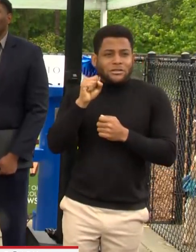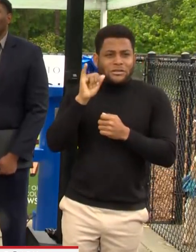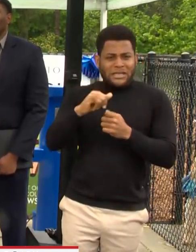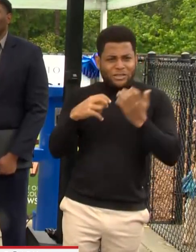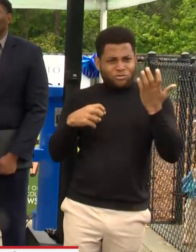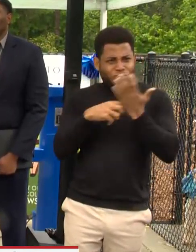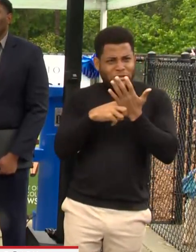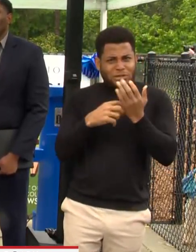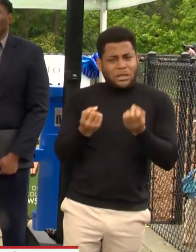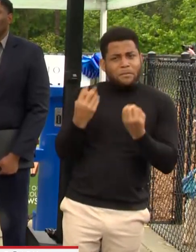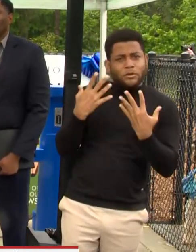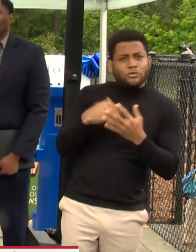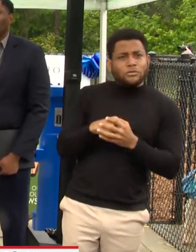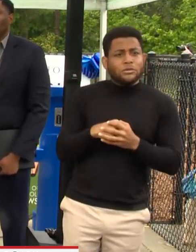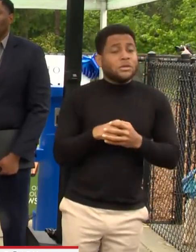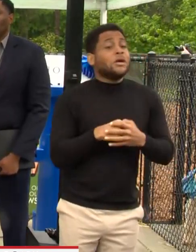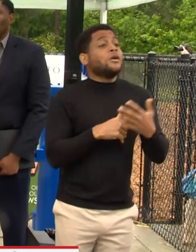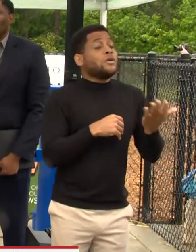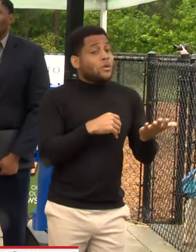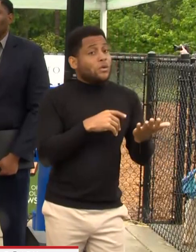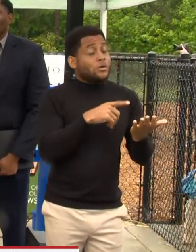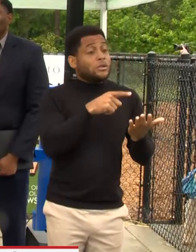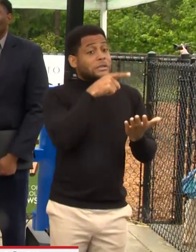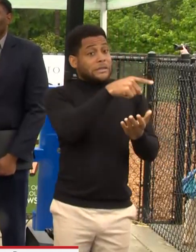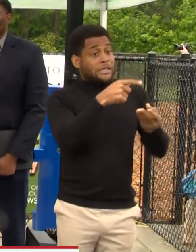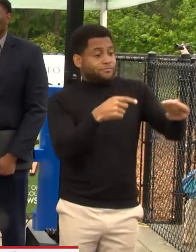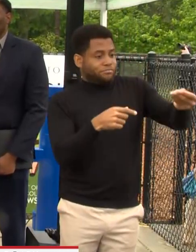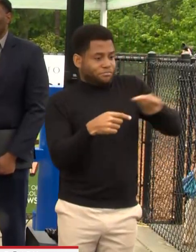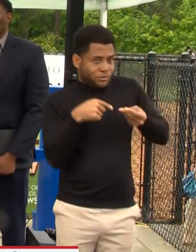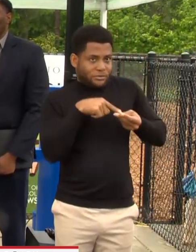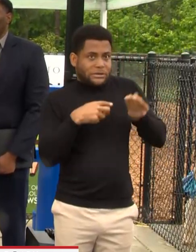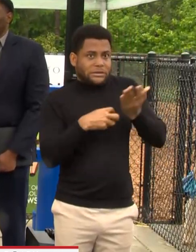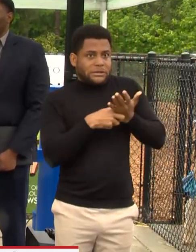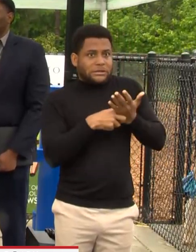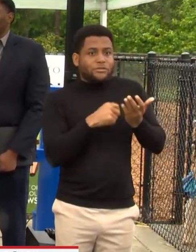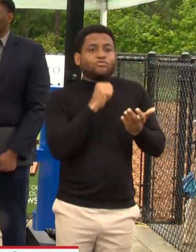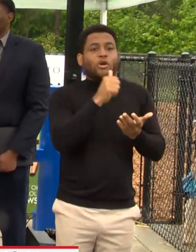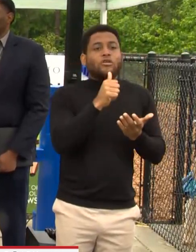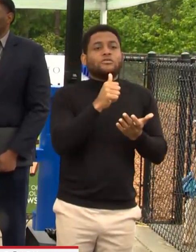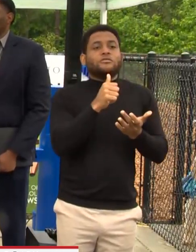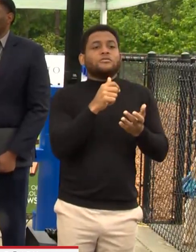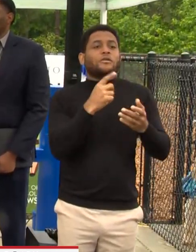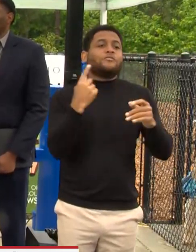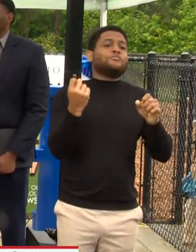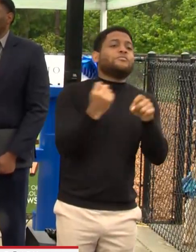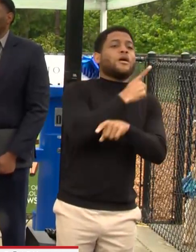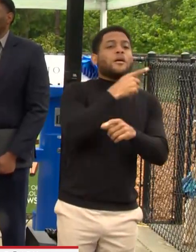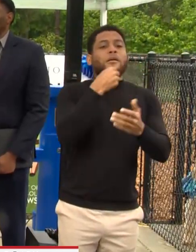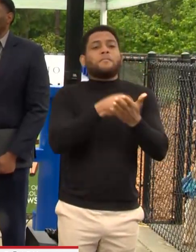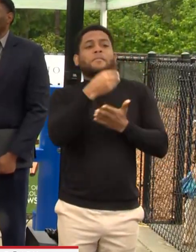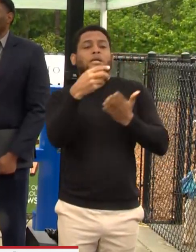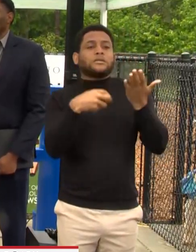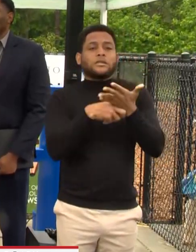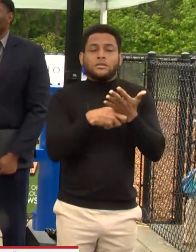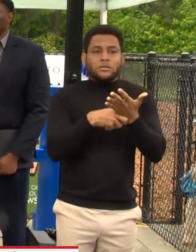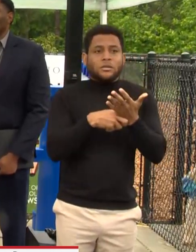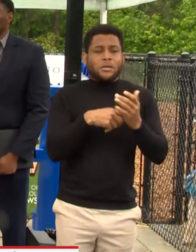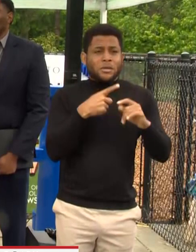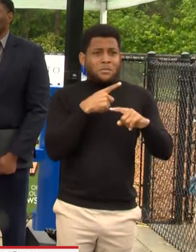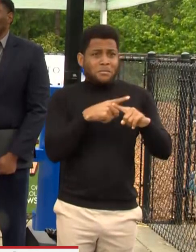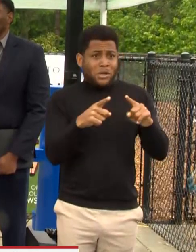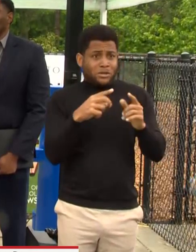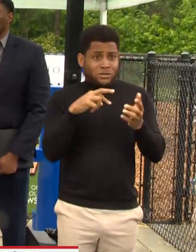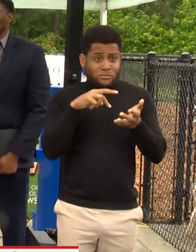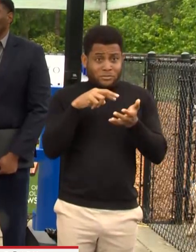wasn't a ticket that we bought off the street. So you're not obviously not bought off the street, but you're not reimbursing them for that